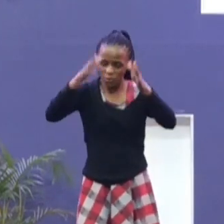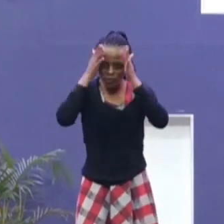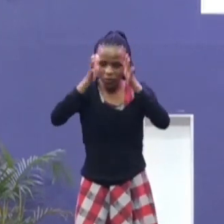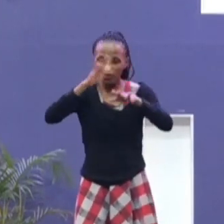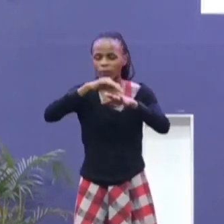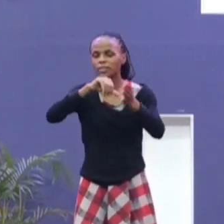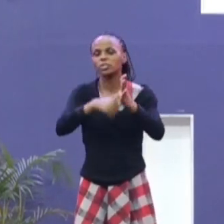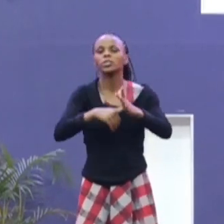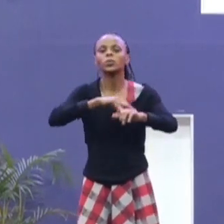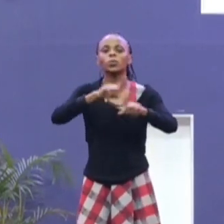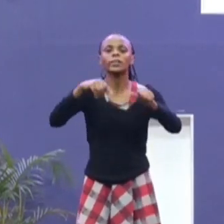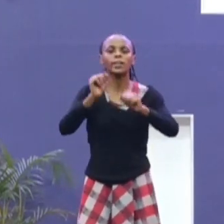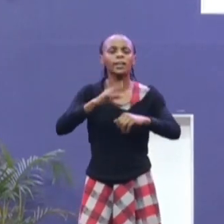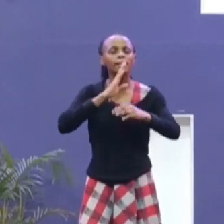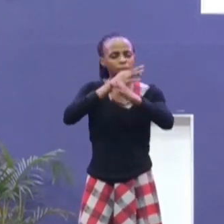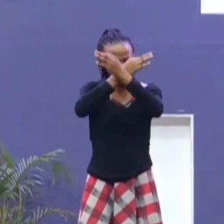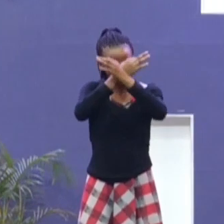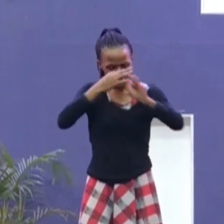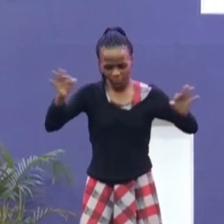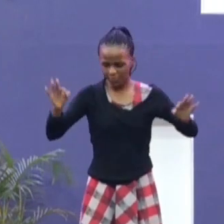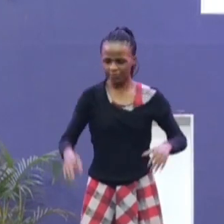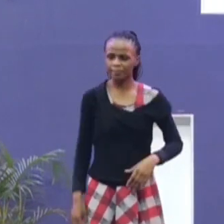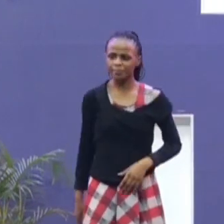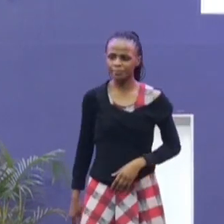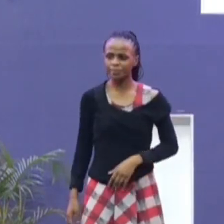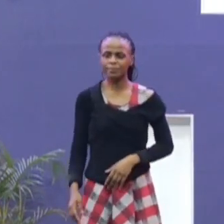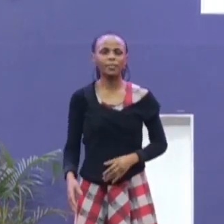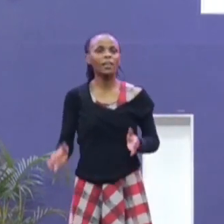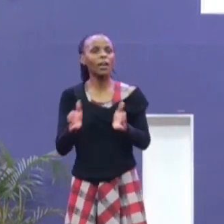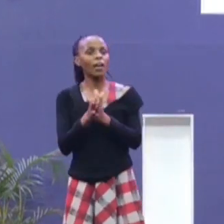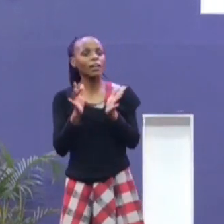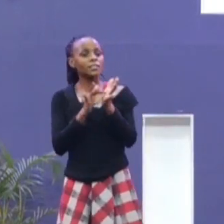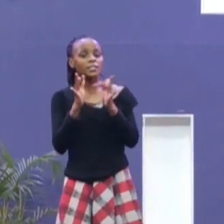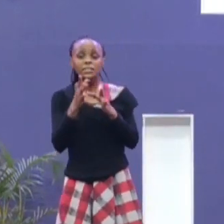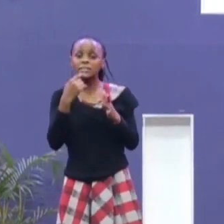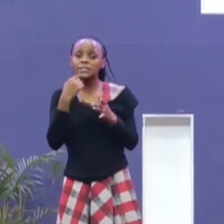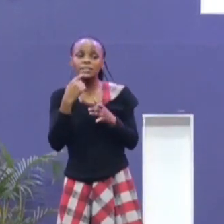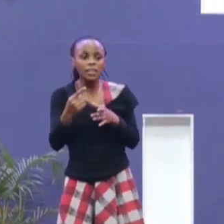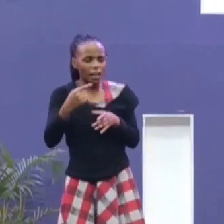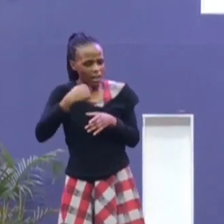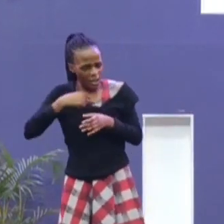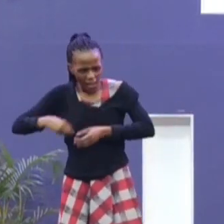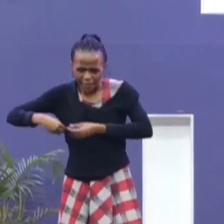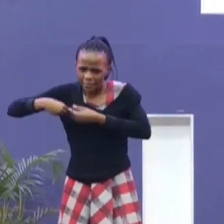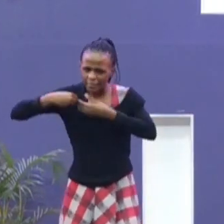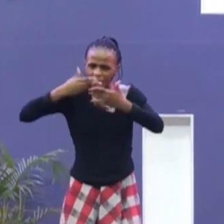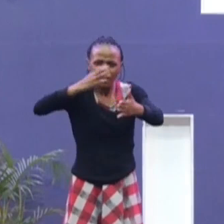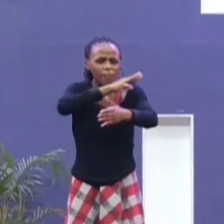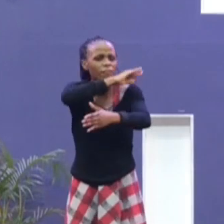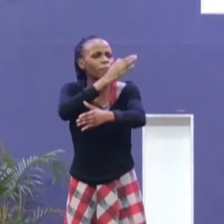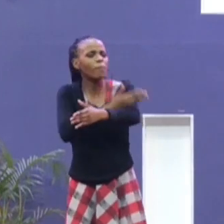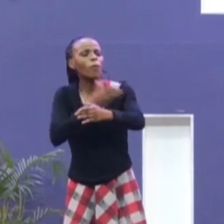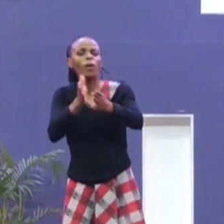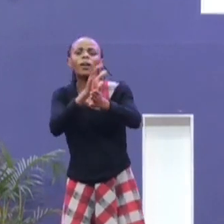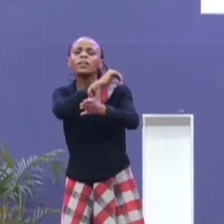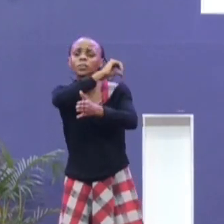ebiwa omulaba ebbanga tubikoleko olwo nno obulamu bwaffe busumululwe. And Jesus says he gave power and authority. Yesu